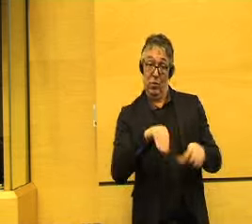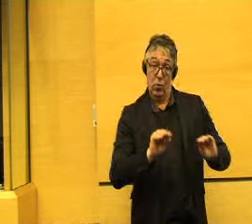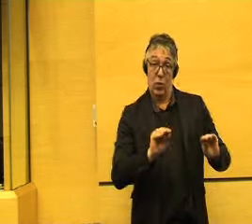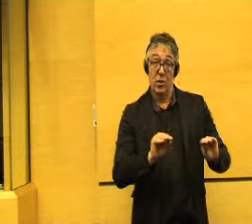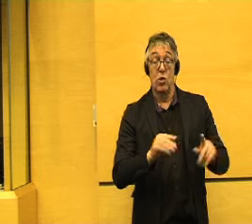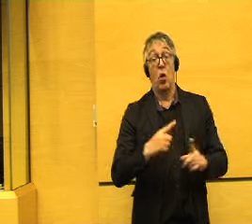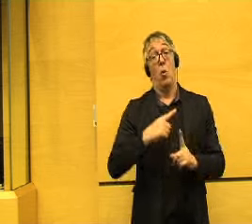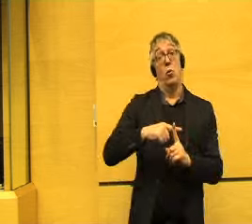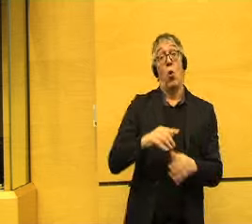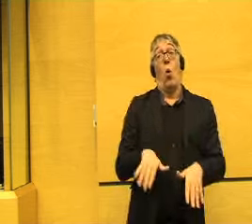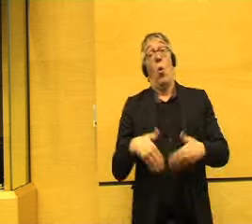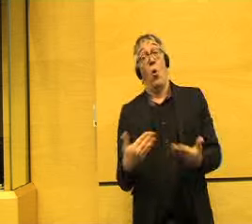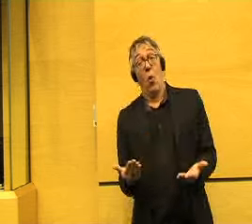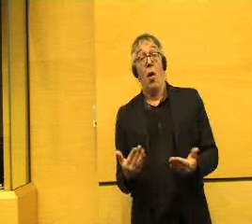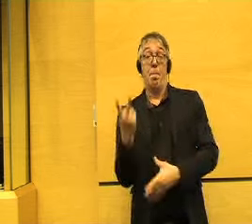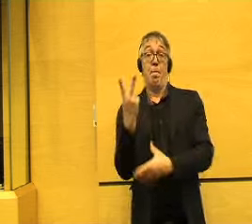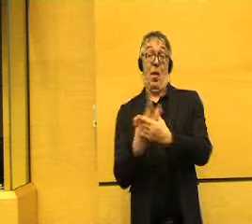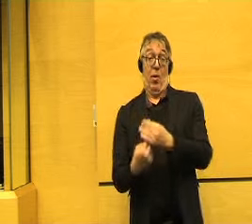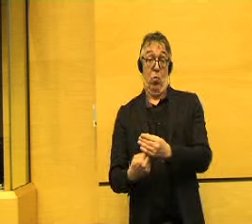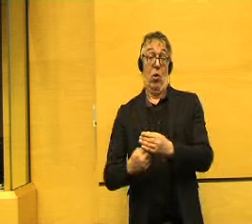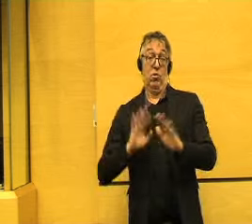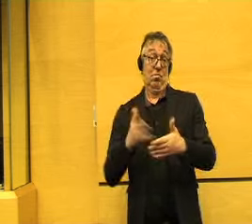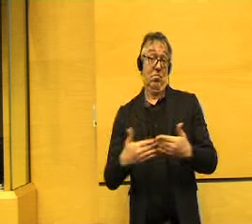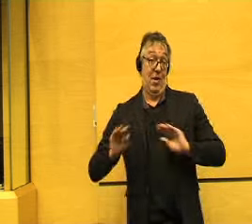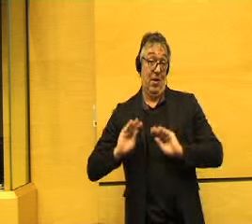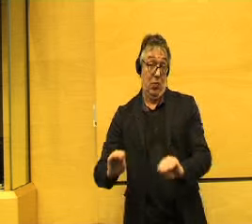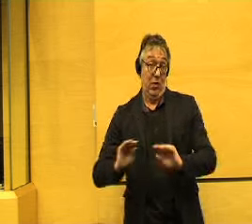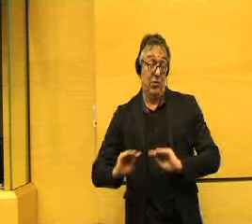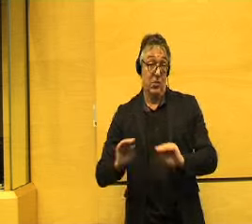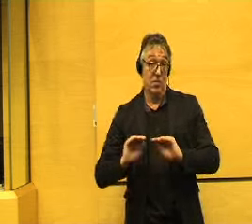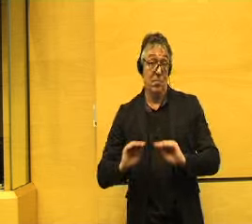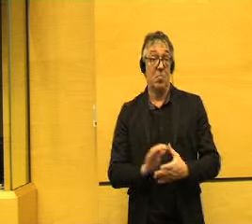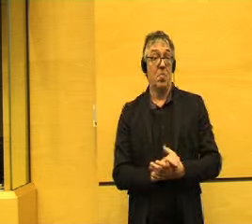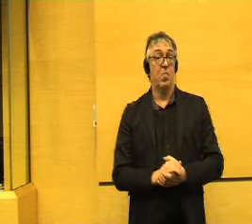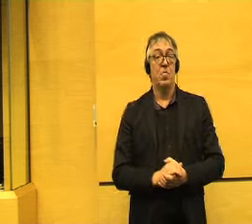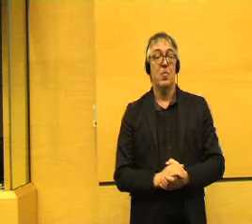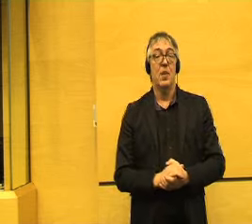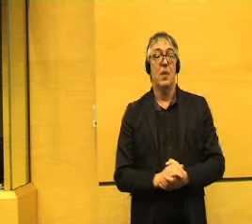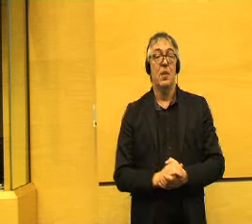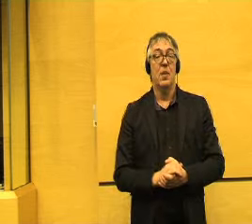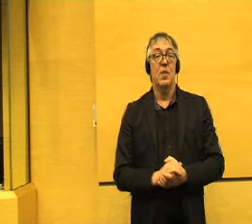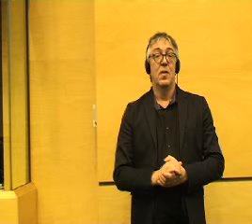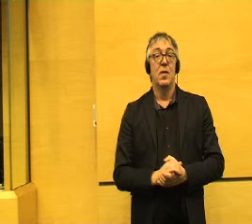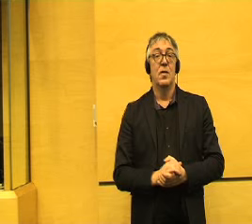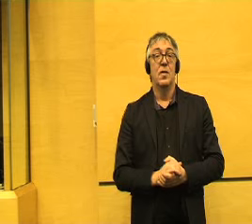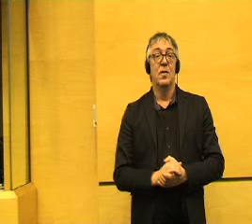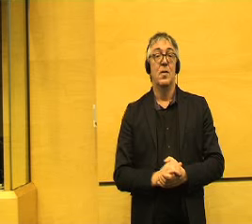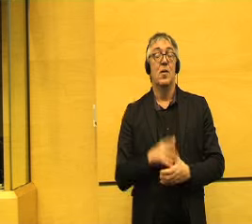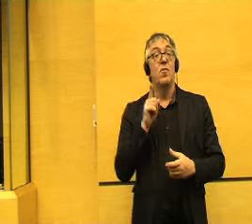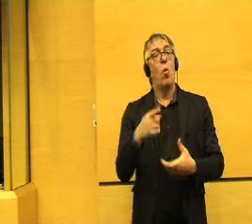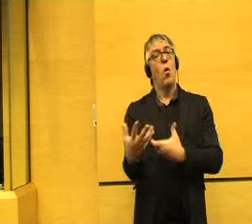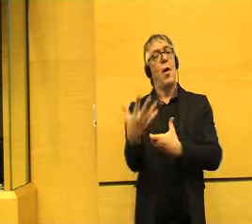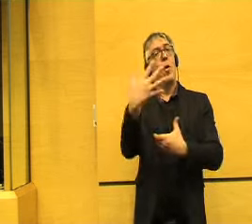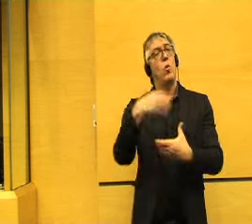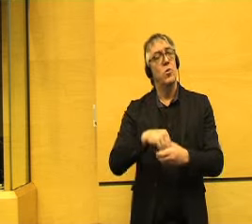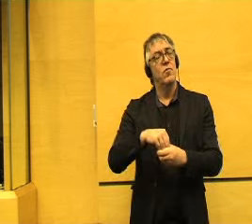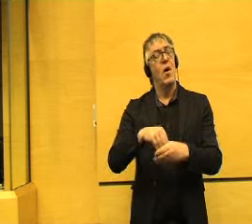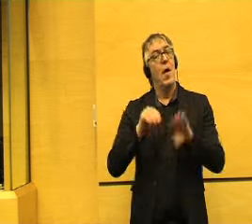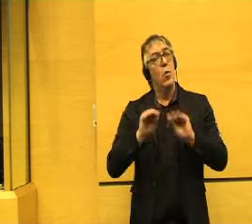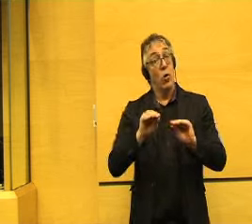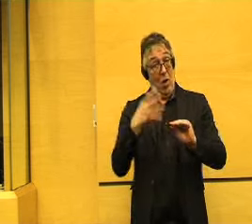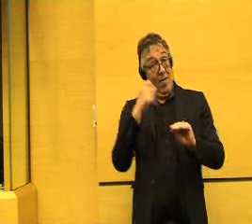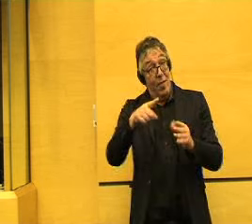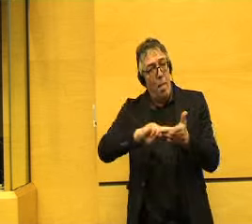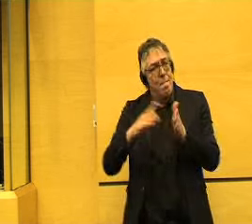there is any roadmap with figures and milestones, in particular in terms of inclusive education. Please share it with